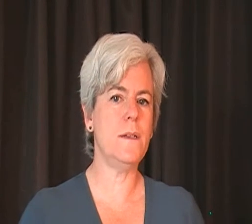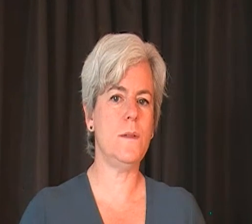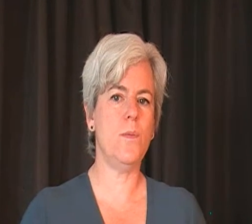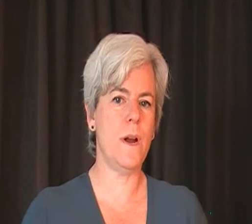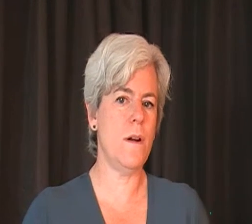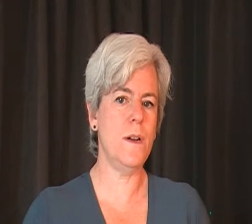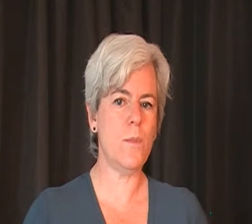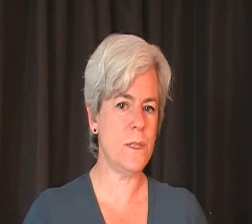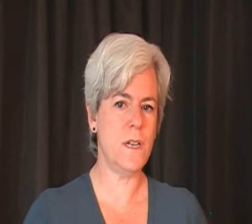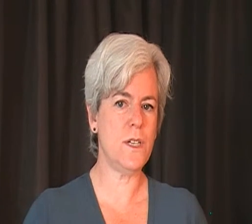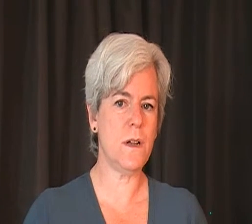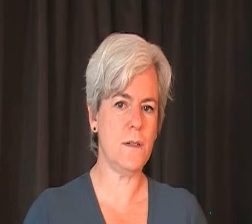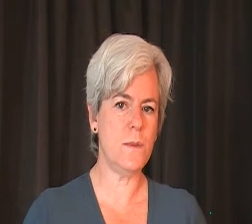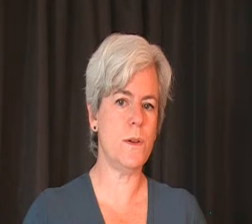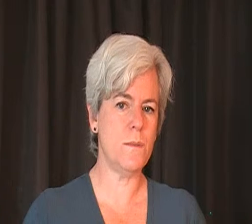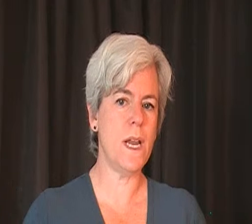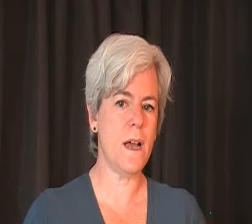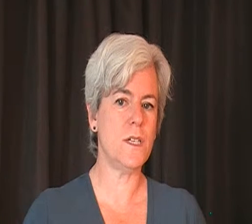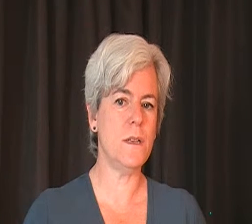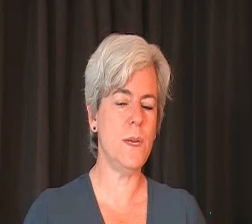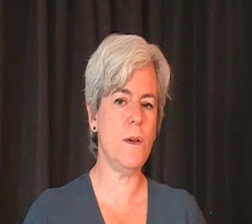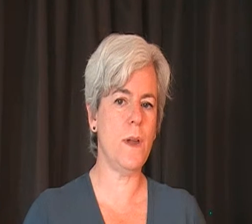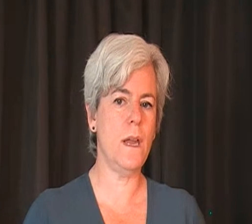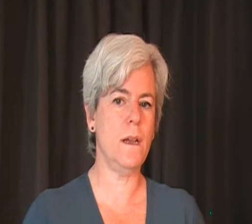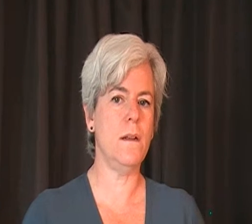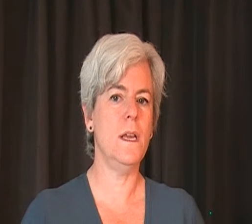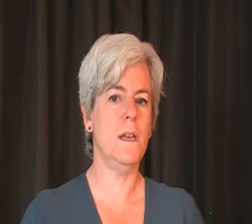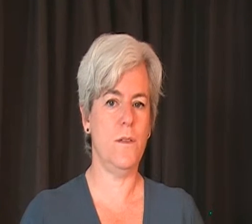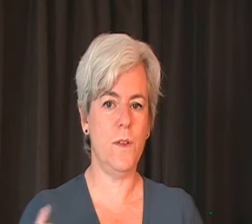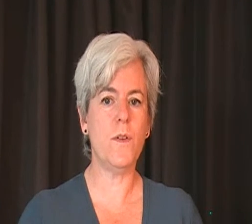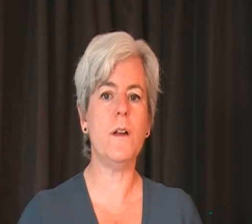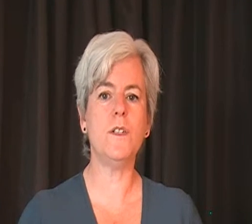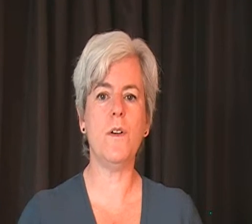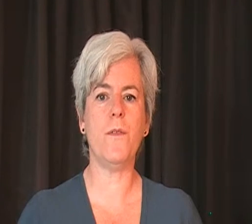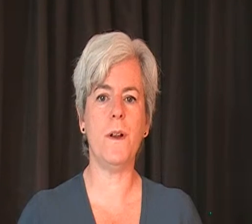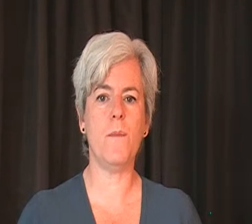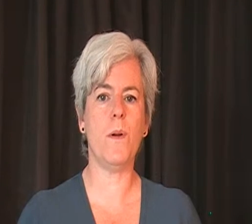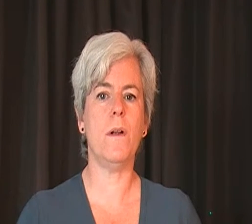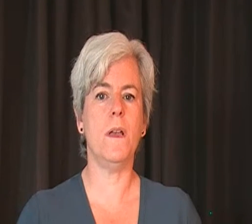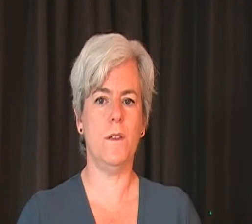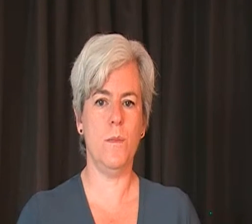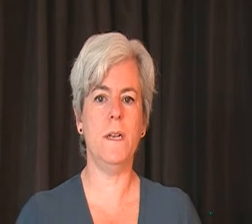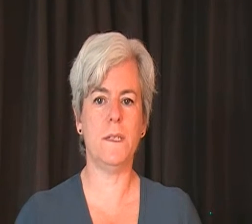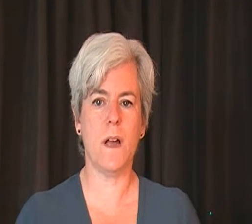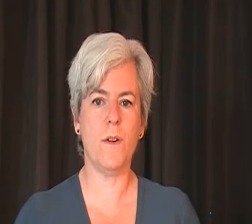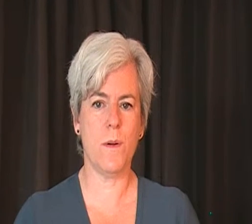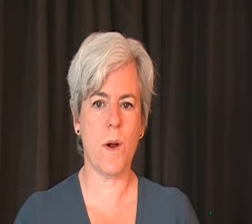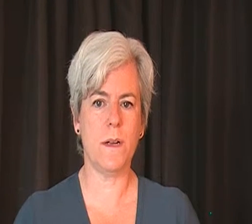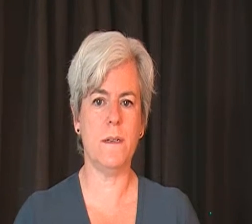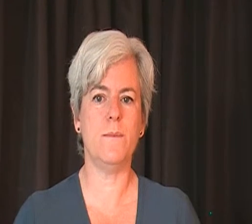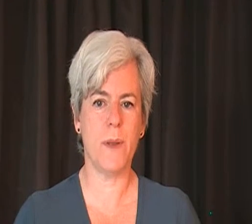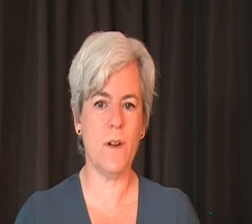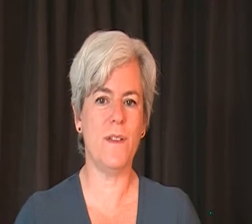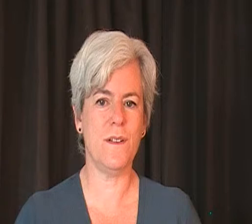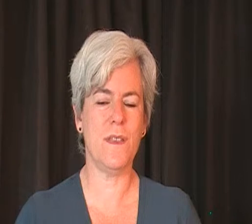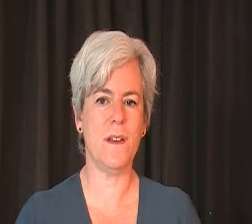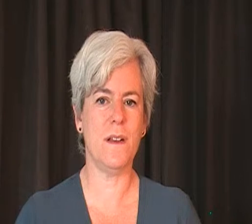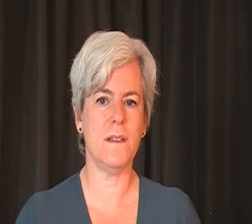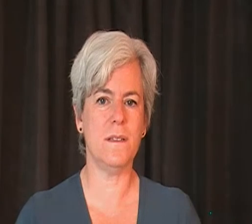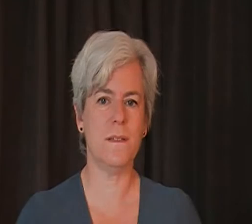surprised where your potential customers might actually be located. If you've got a toll-free number, you may discover your market is bigger than you think it is.